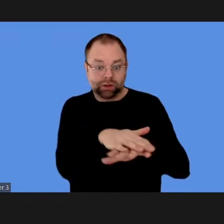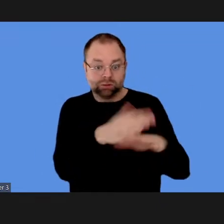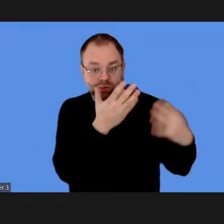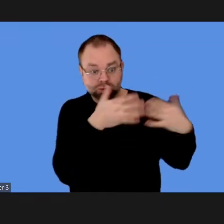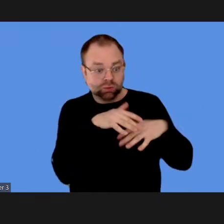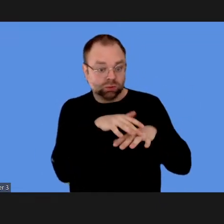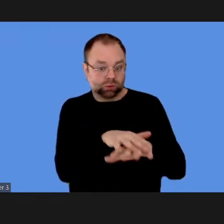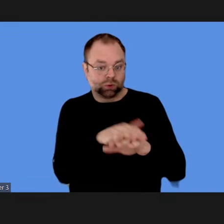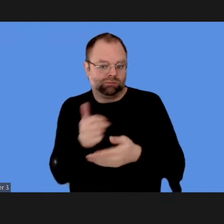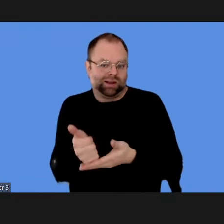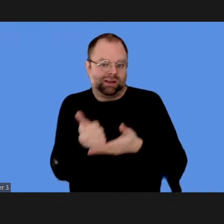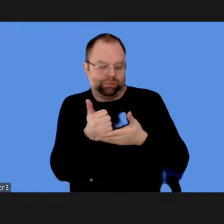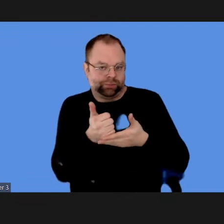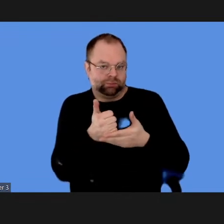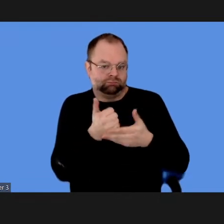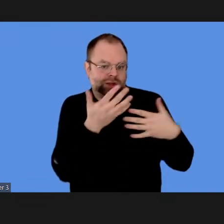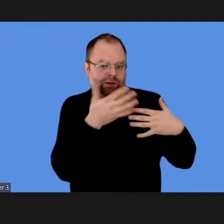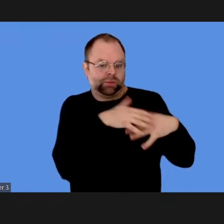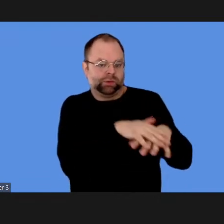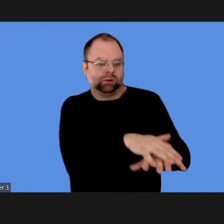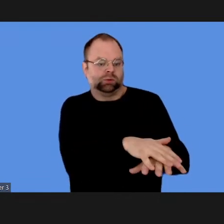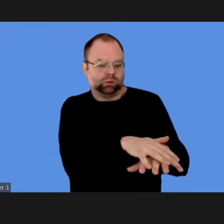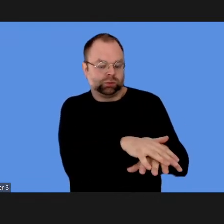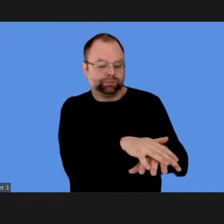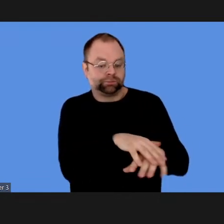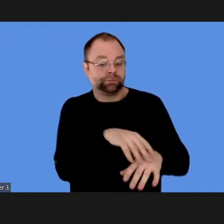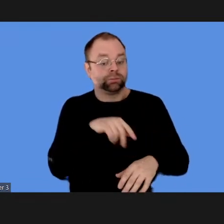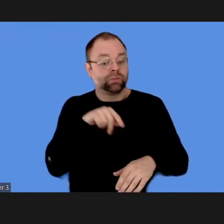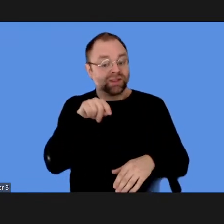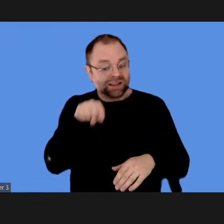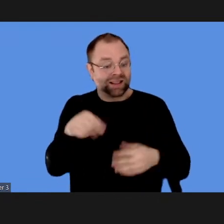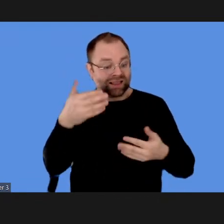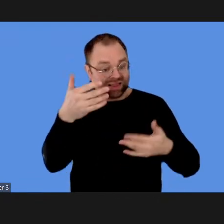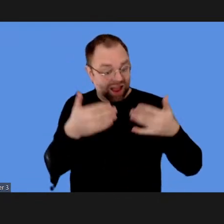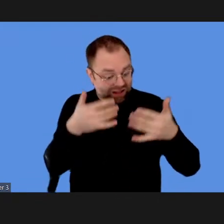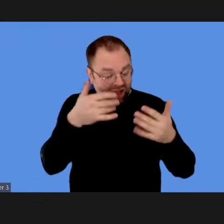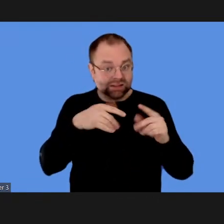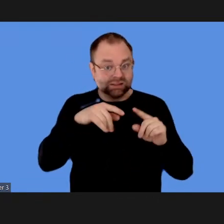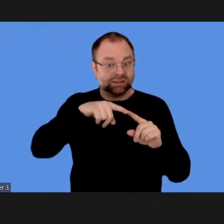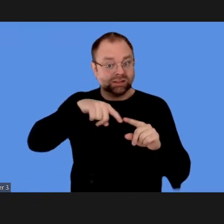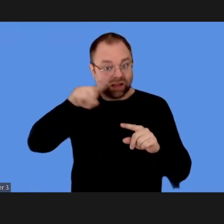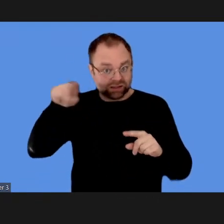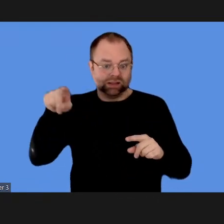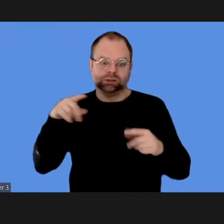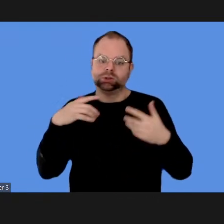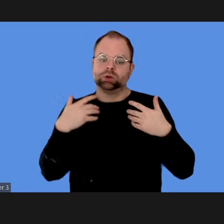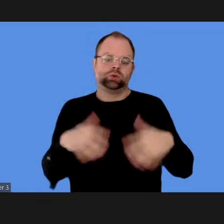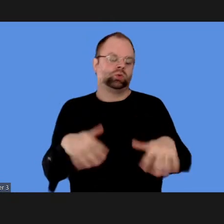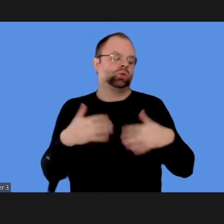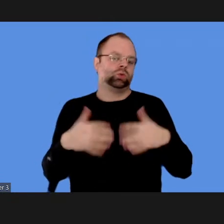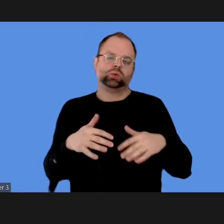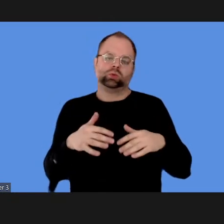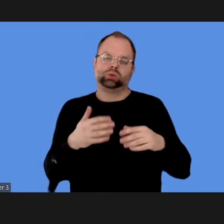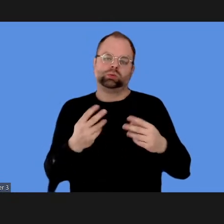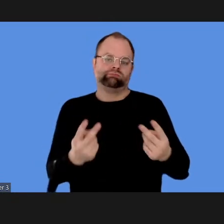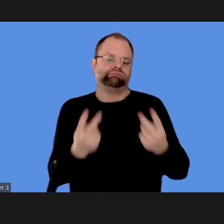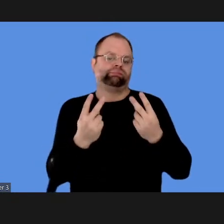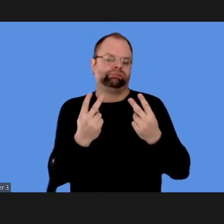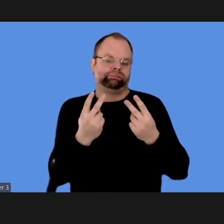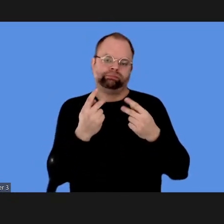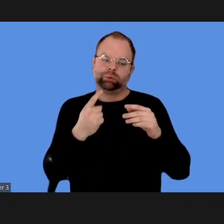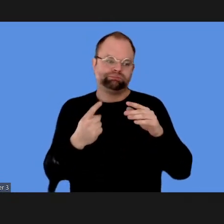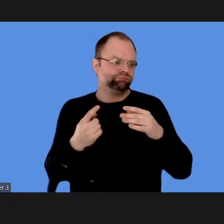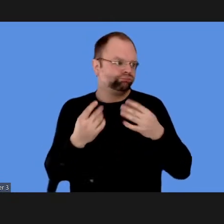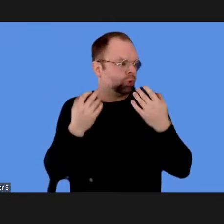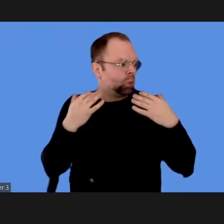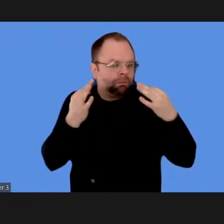1 decade, there were progresses in terms of making data available, improve the qualities, at the African level,